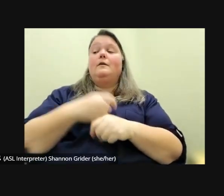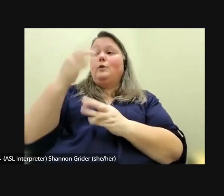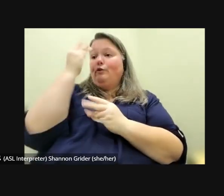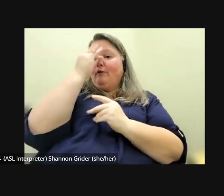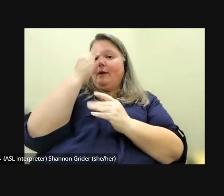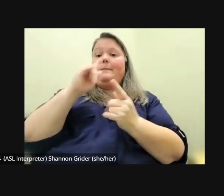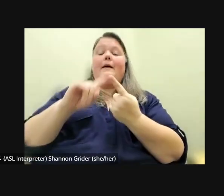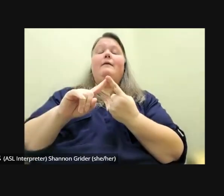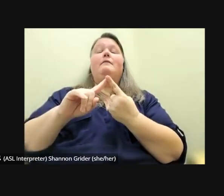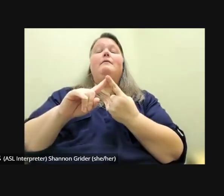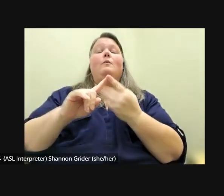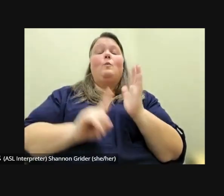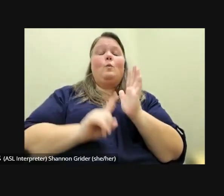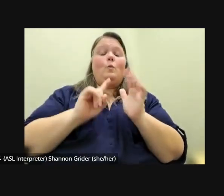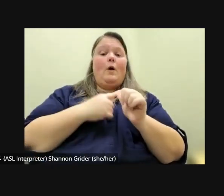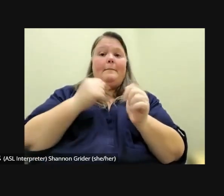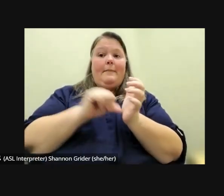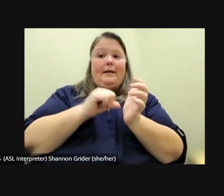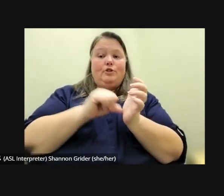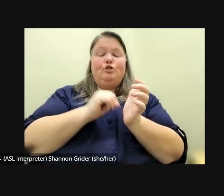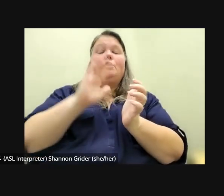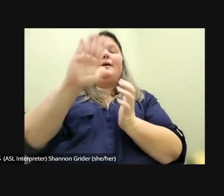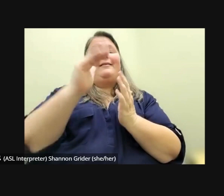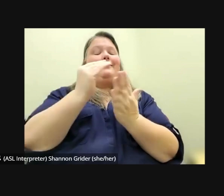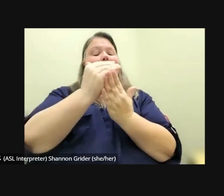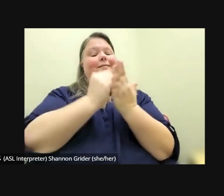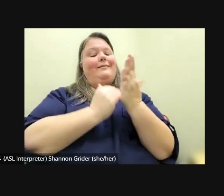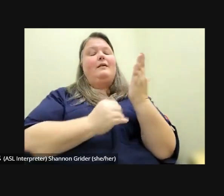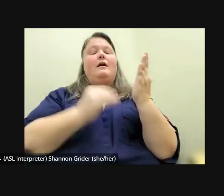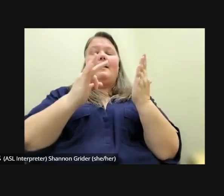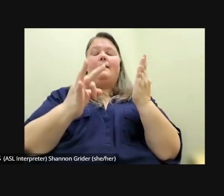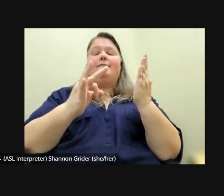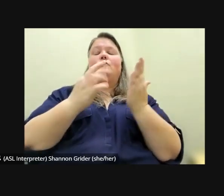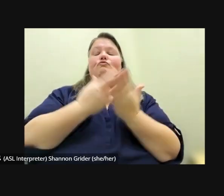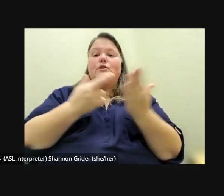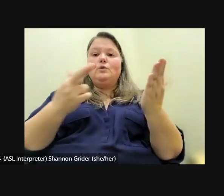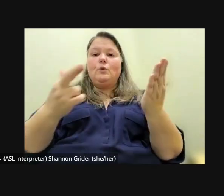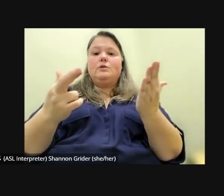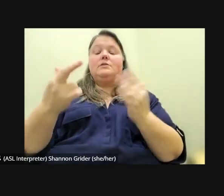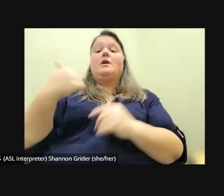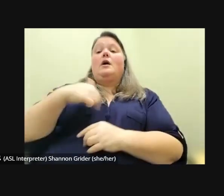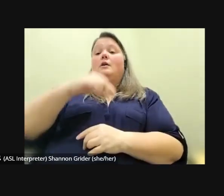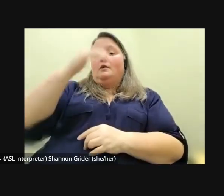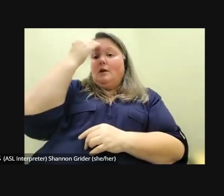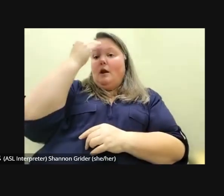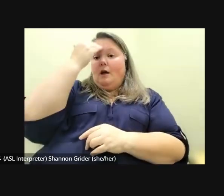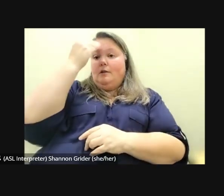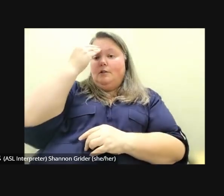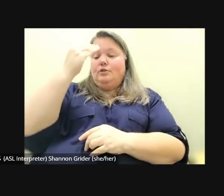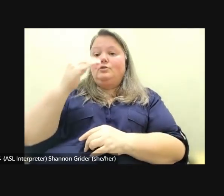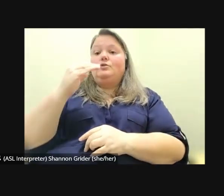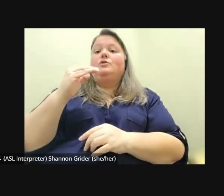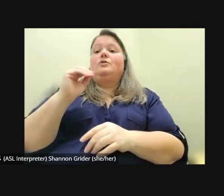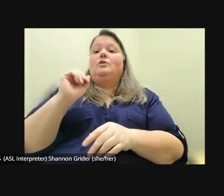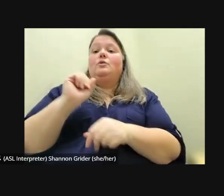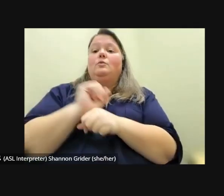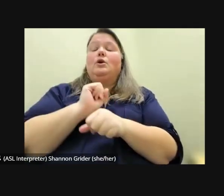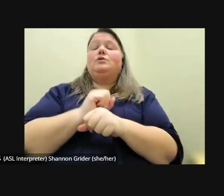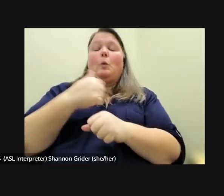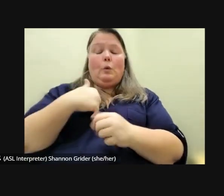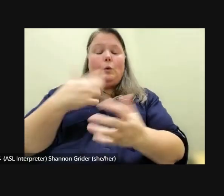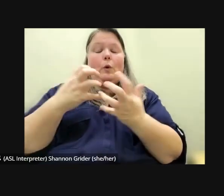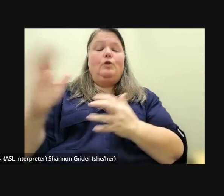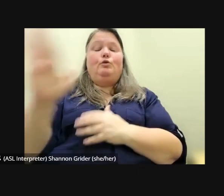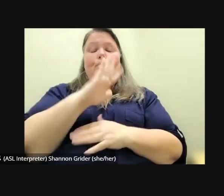that KnowledgeWorks support and capacity is there to deliver, we really would love to have your insights as